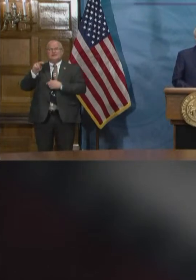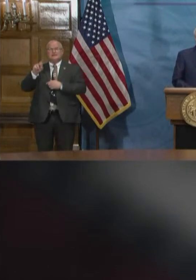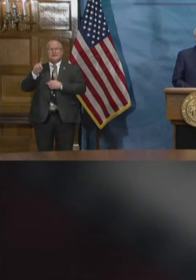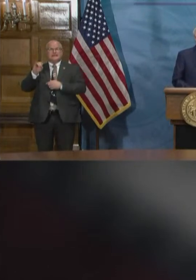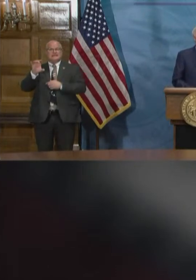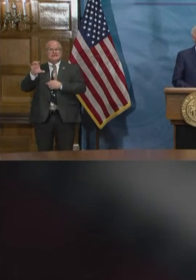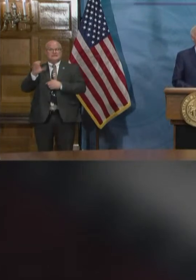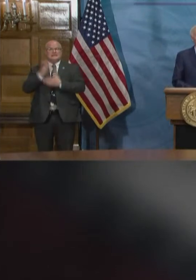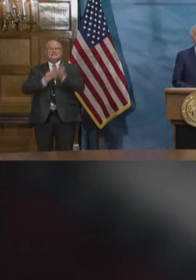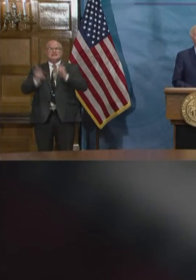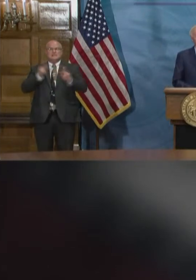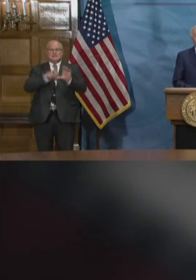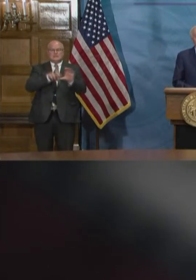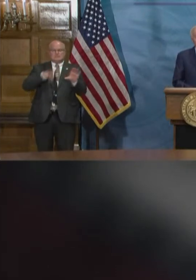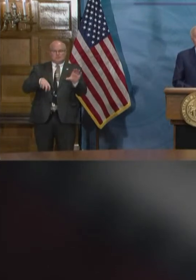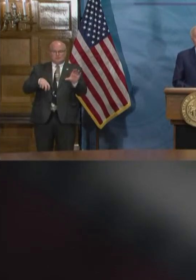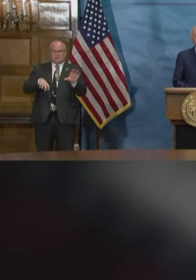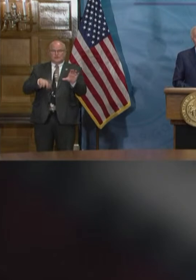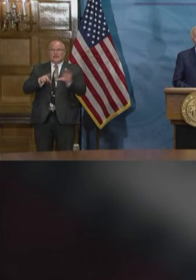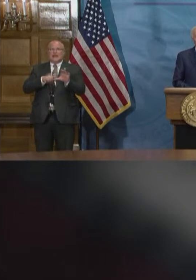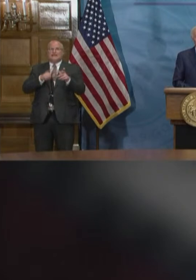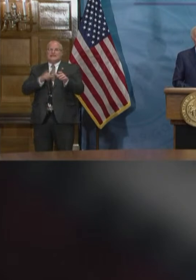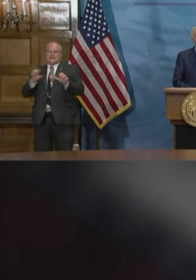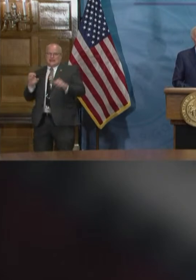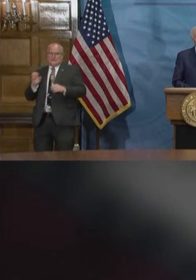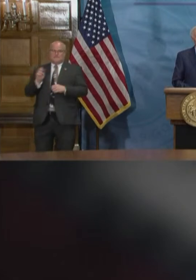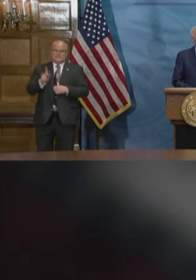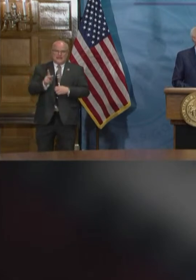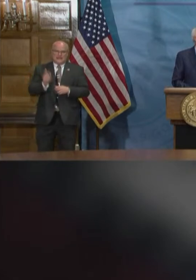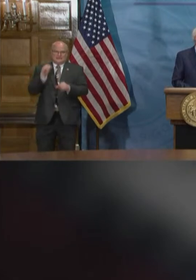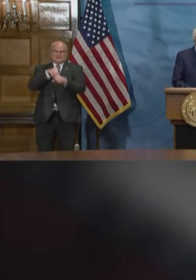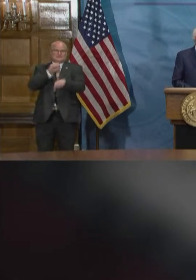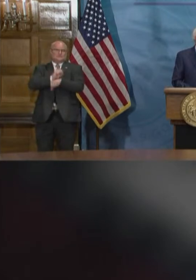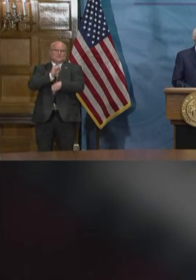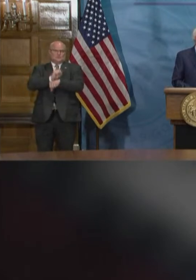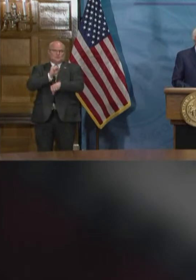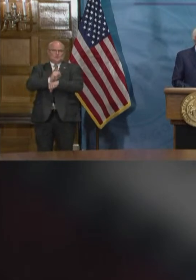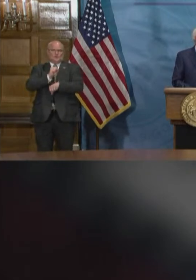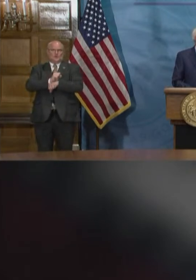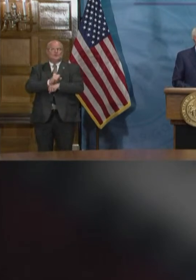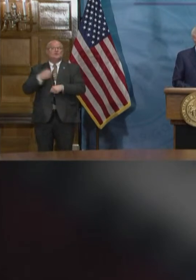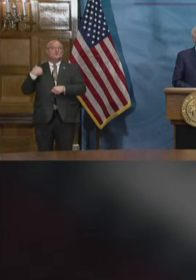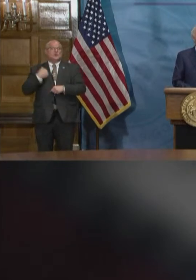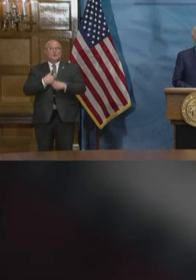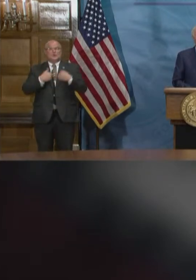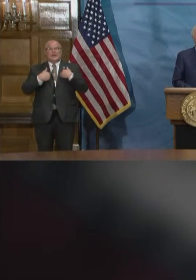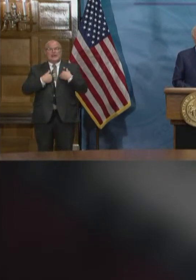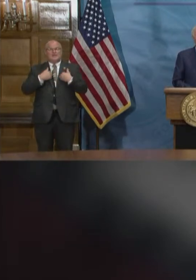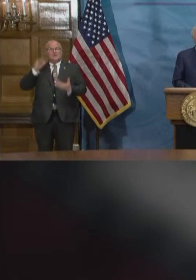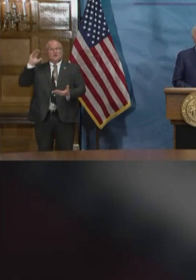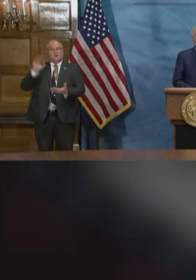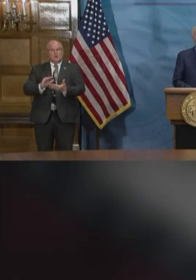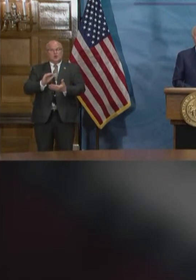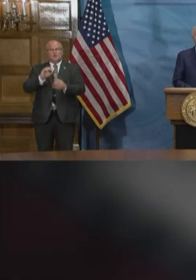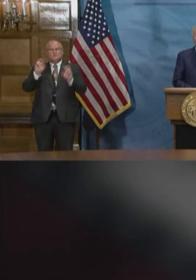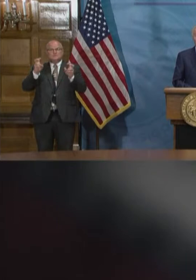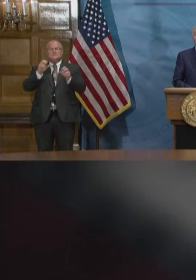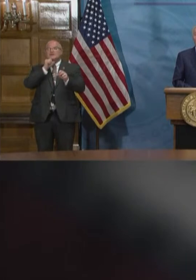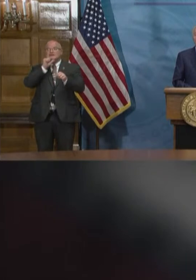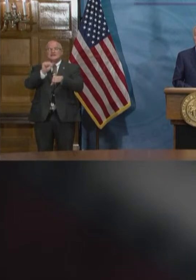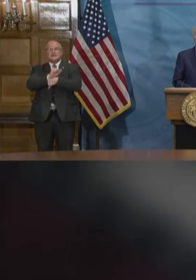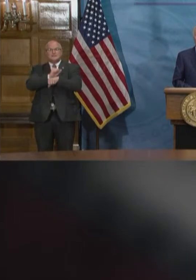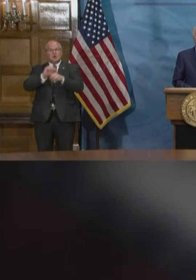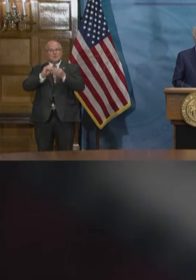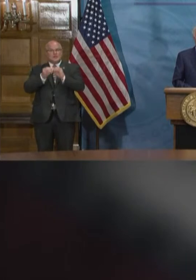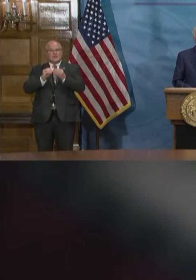of the workforce and now they're coming back into the workforce. And so we're not only having low unemployment numbers, but we're having a